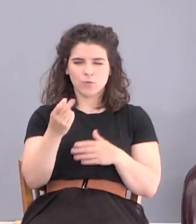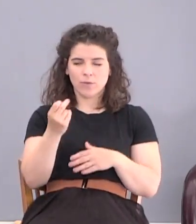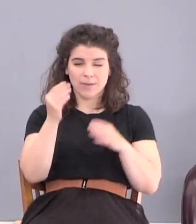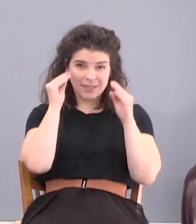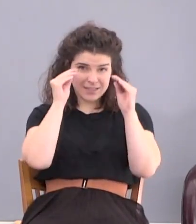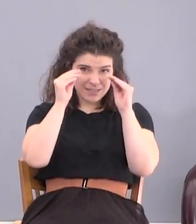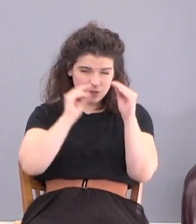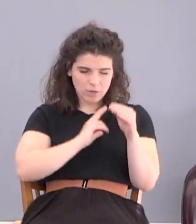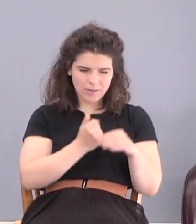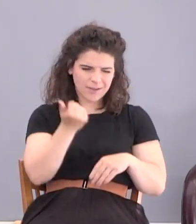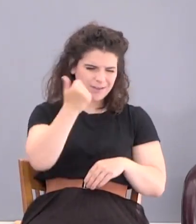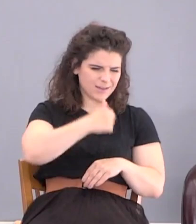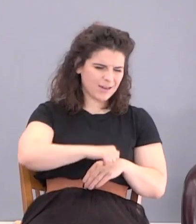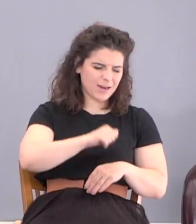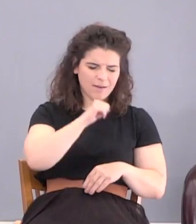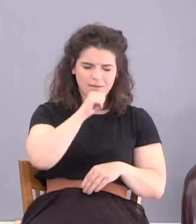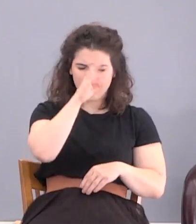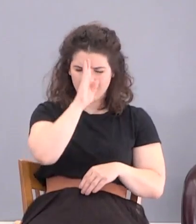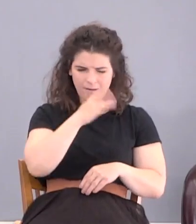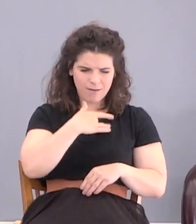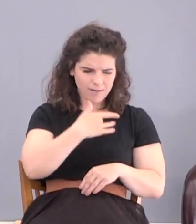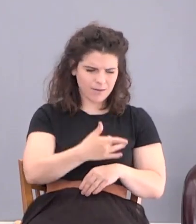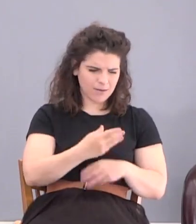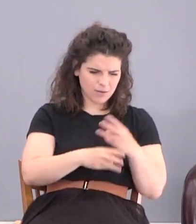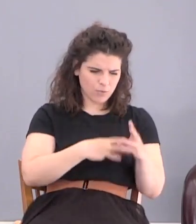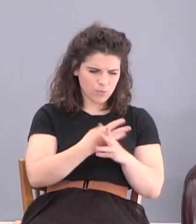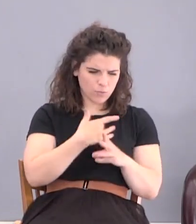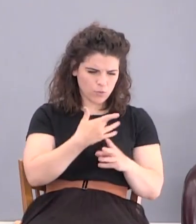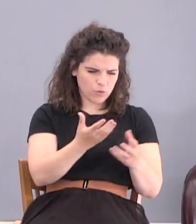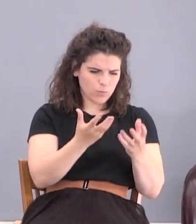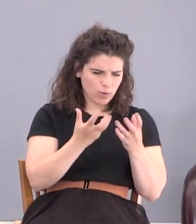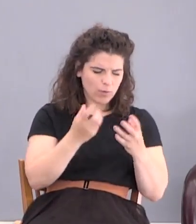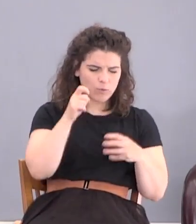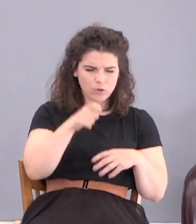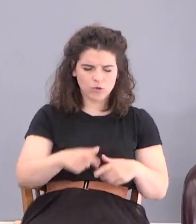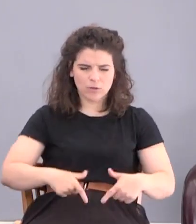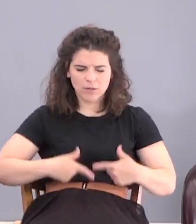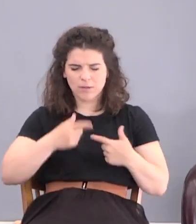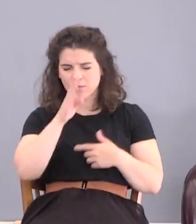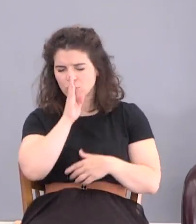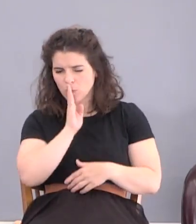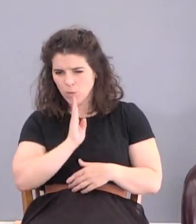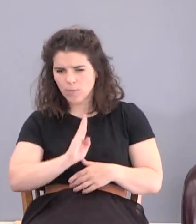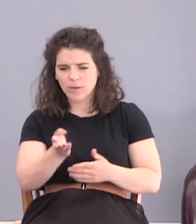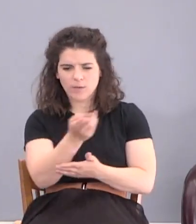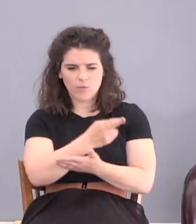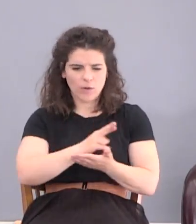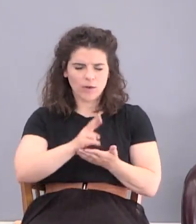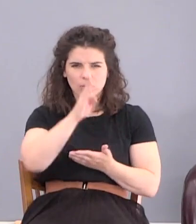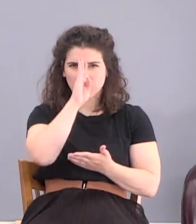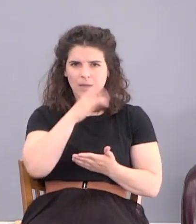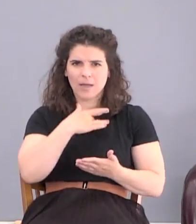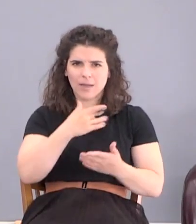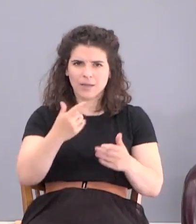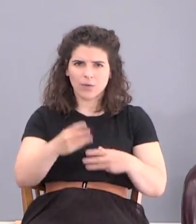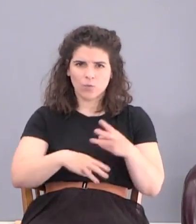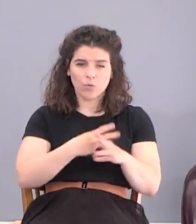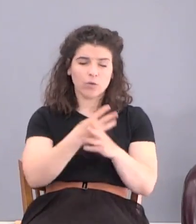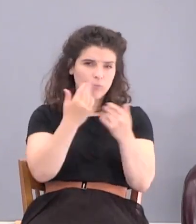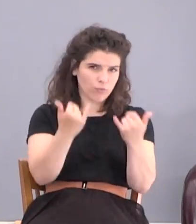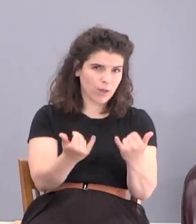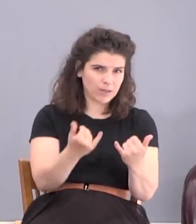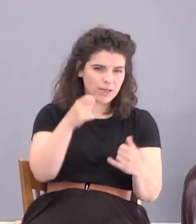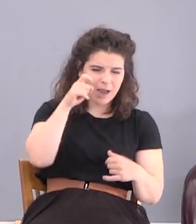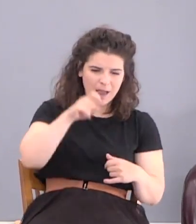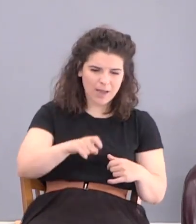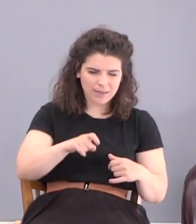us that denying ungodliness and worldly lust, we should live soberly, righteously, and godly in this present world. That's the way we're supposed to live. God's